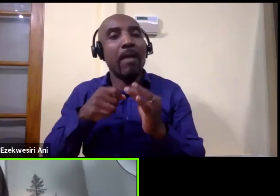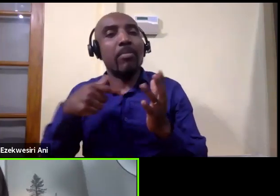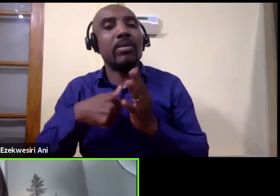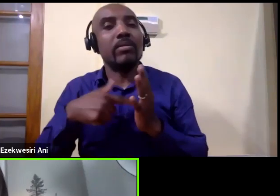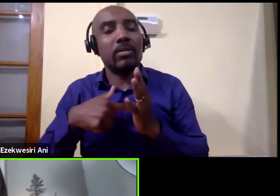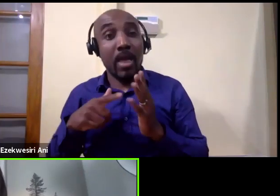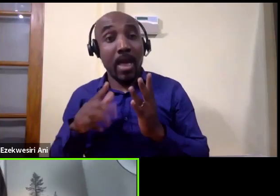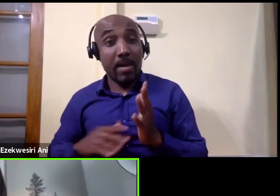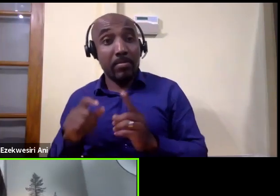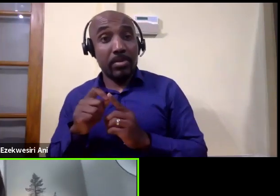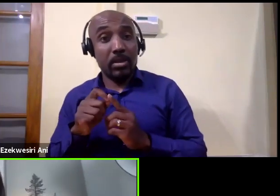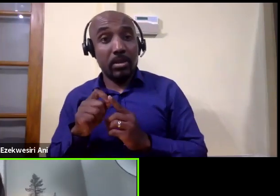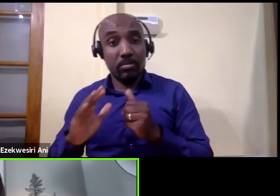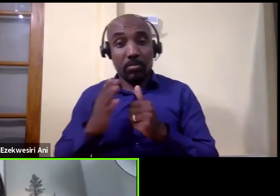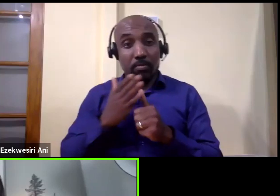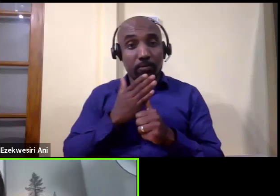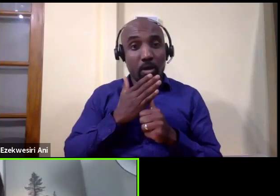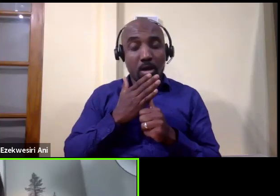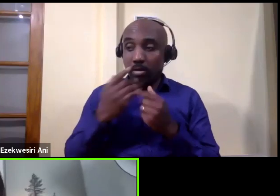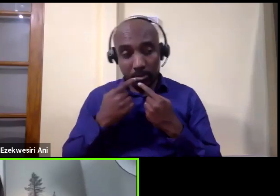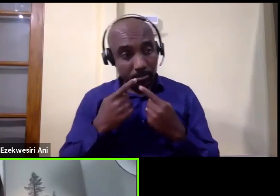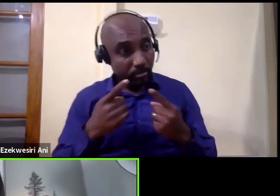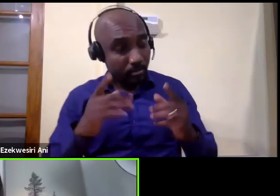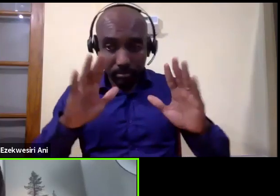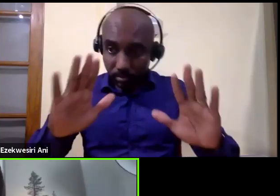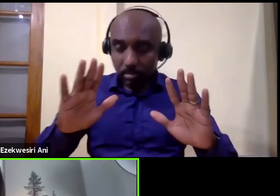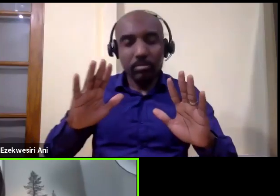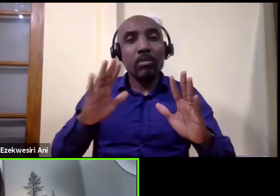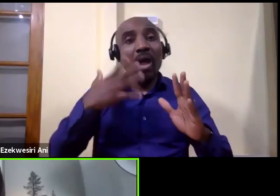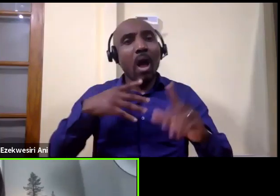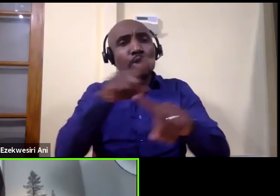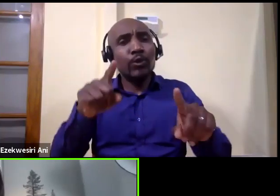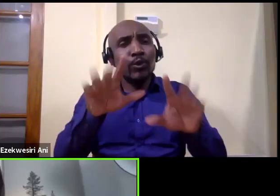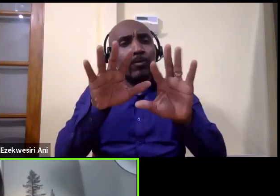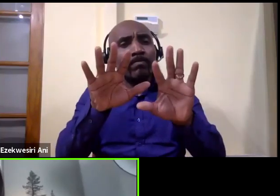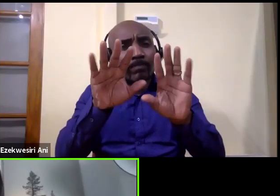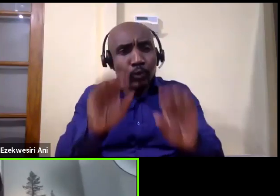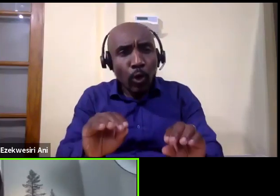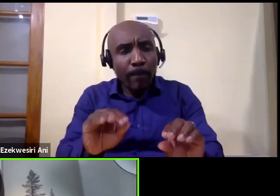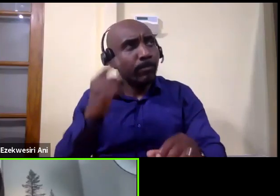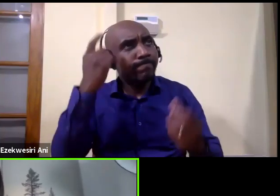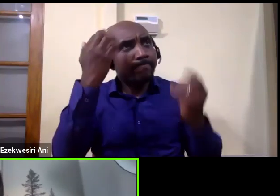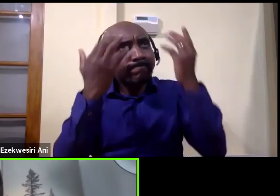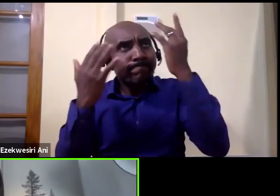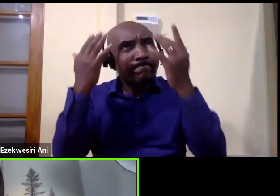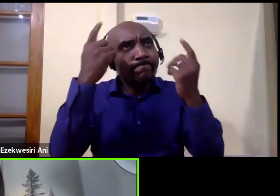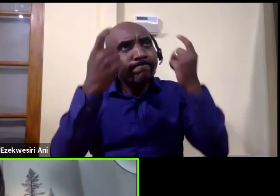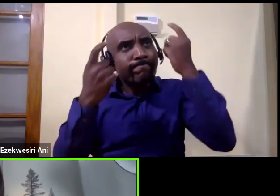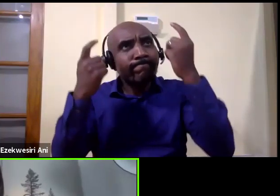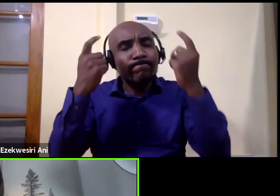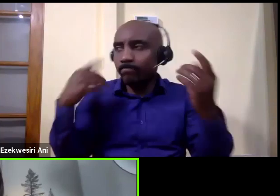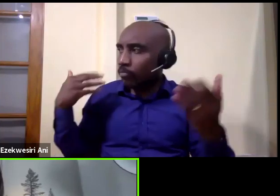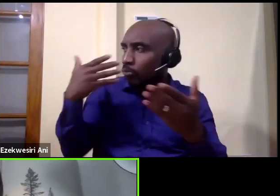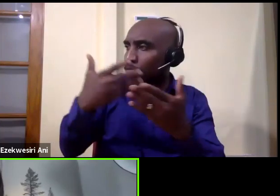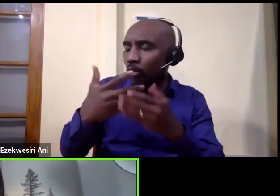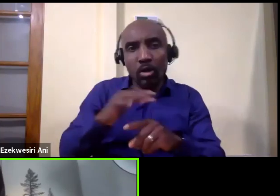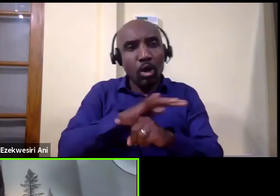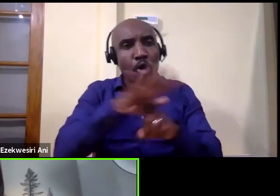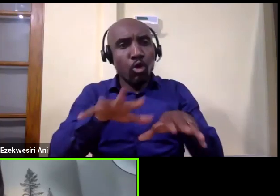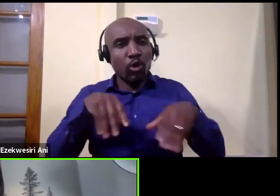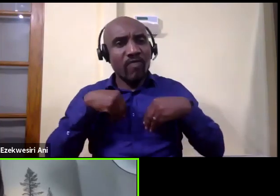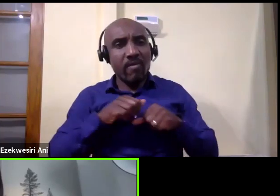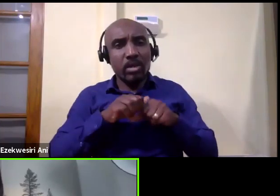stop and think about the terrible loss of life that we've seen because of the coronavirus crisis.